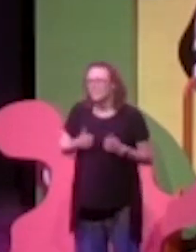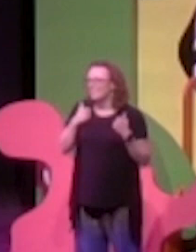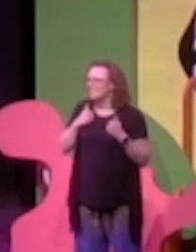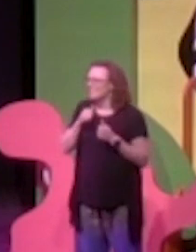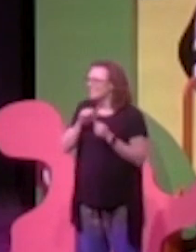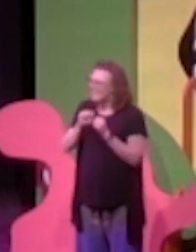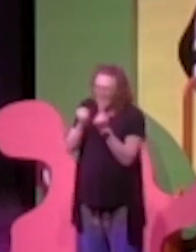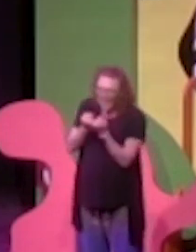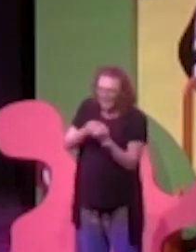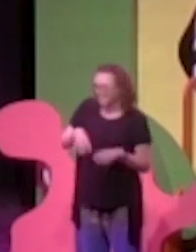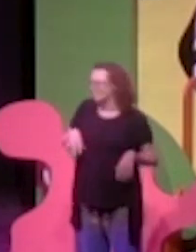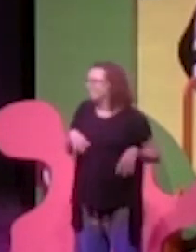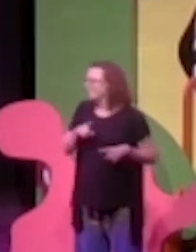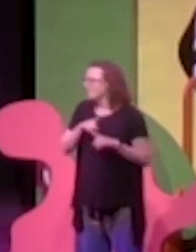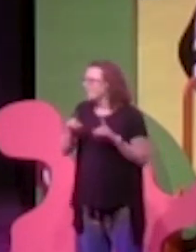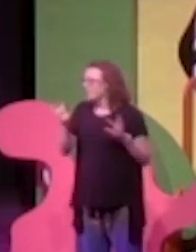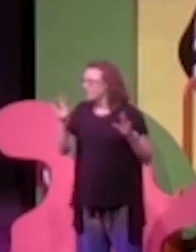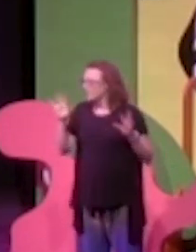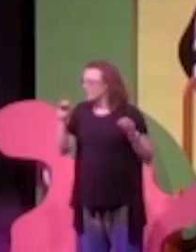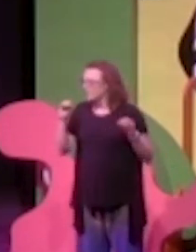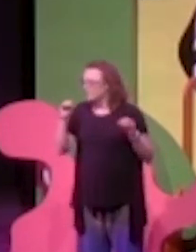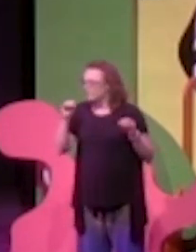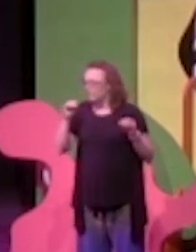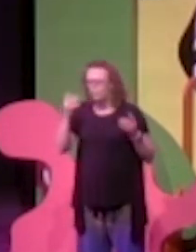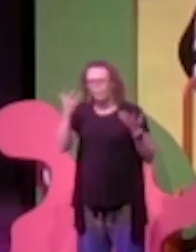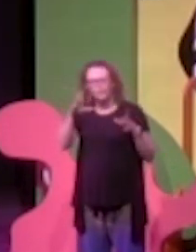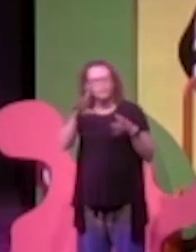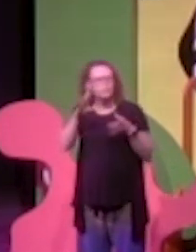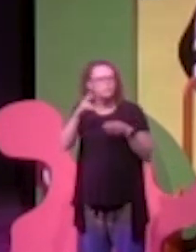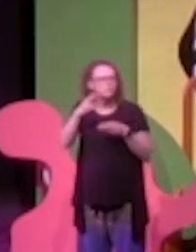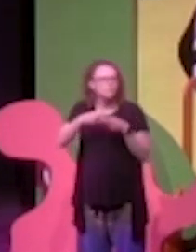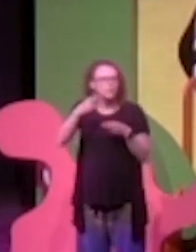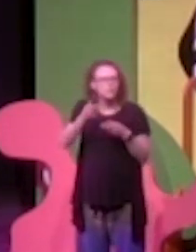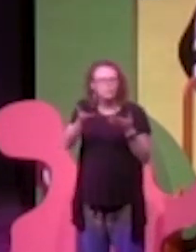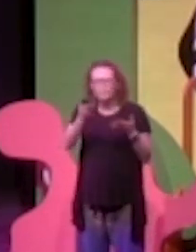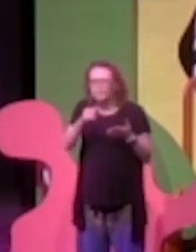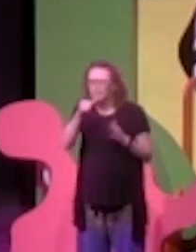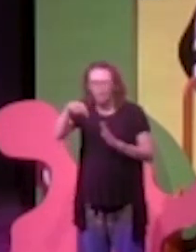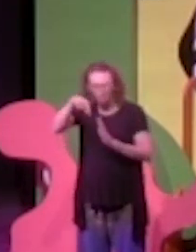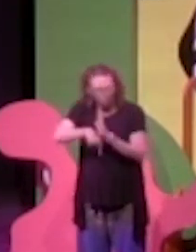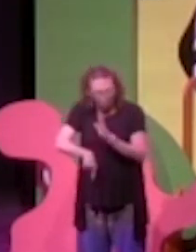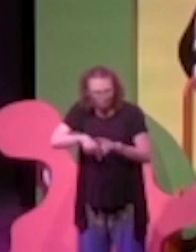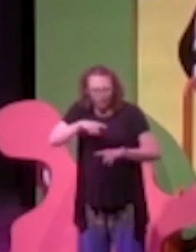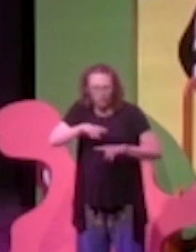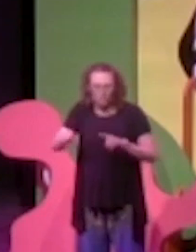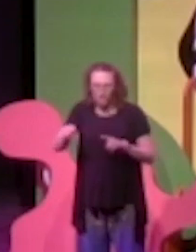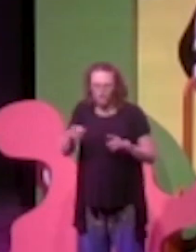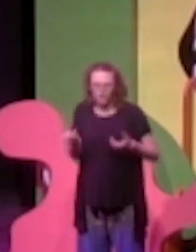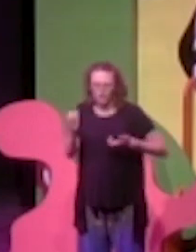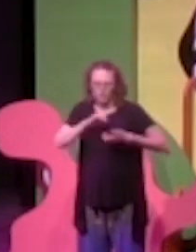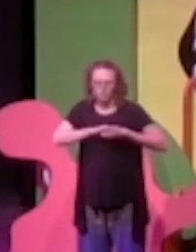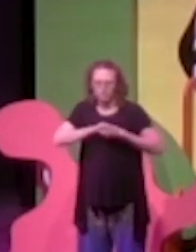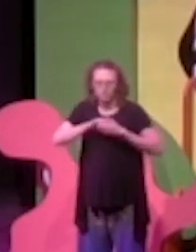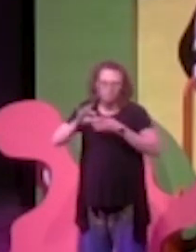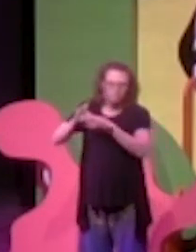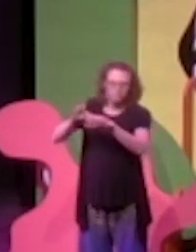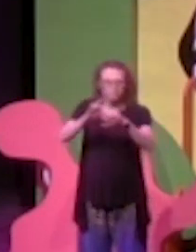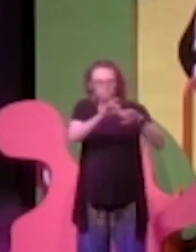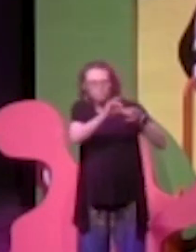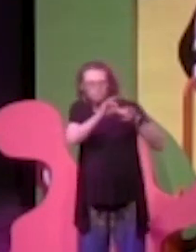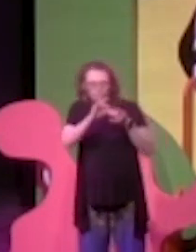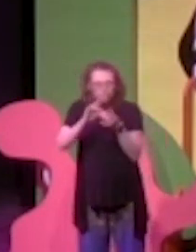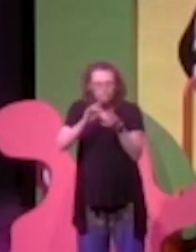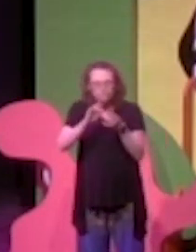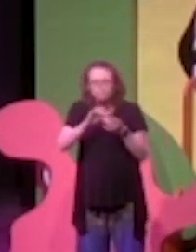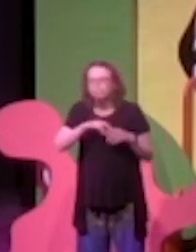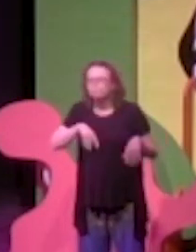planning this, but about coalition building, what we call collective impact at Create California. And I think the one thing